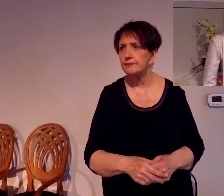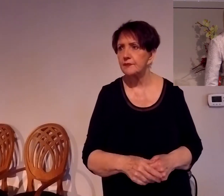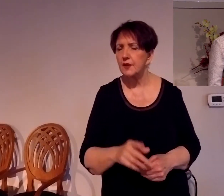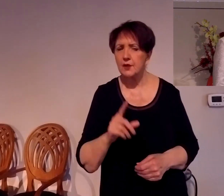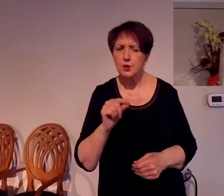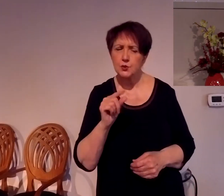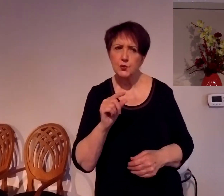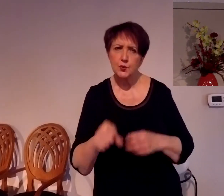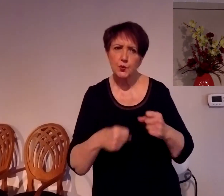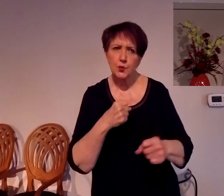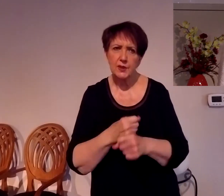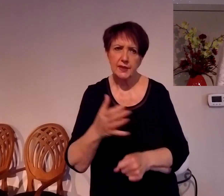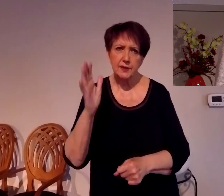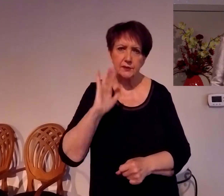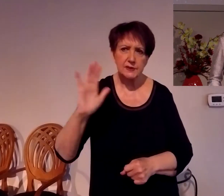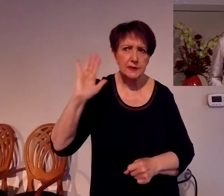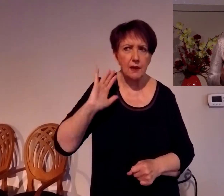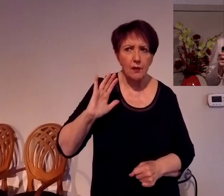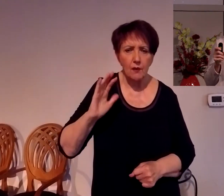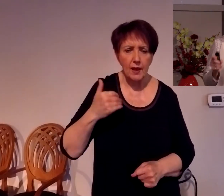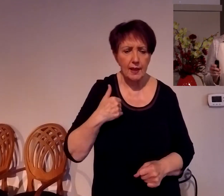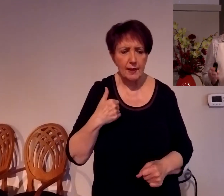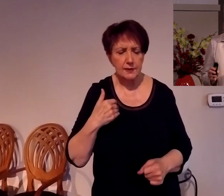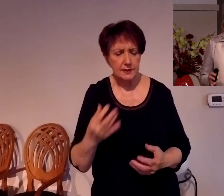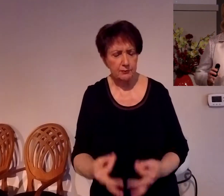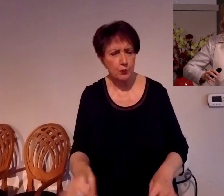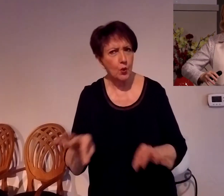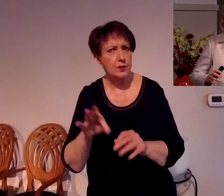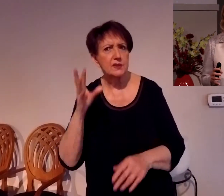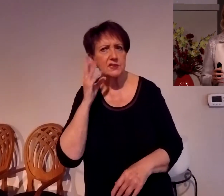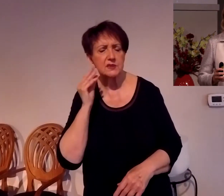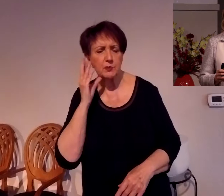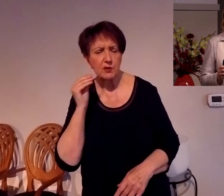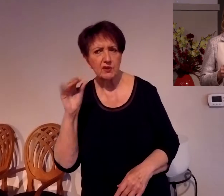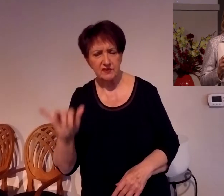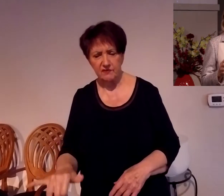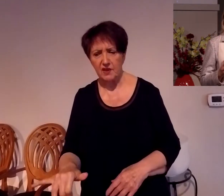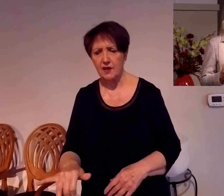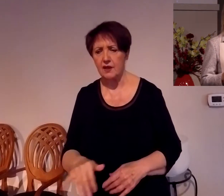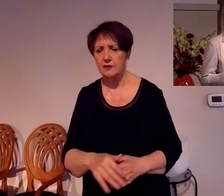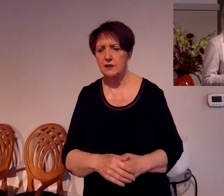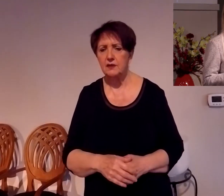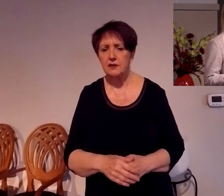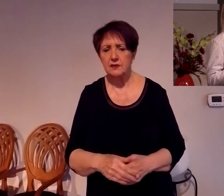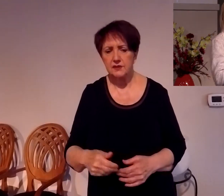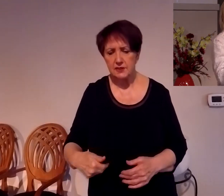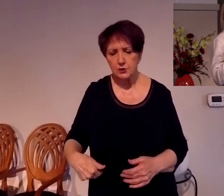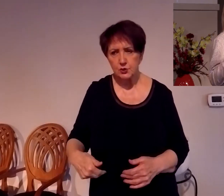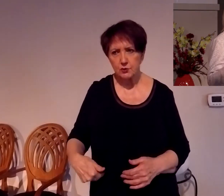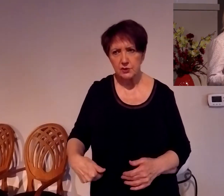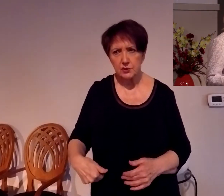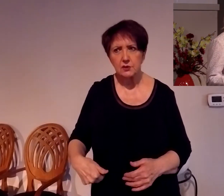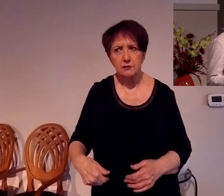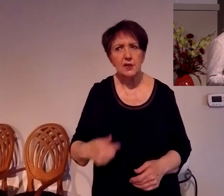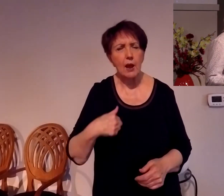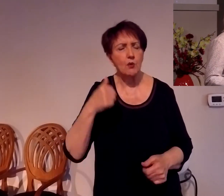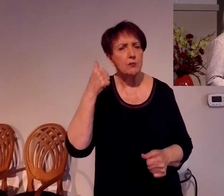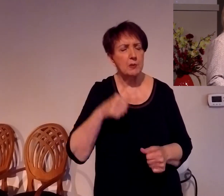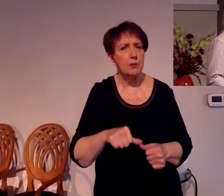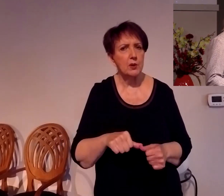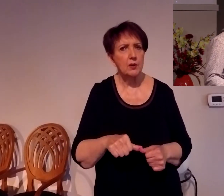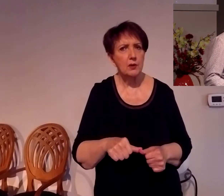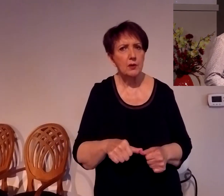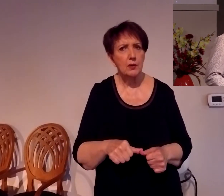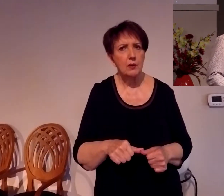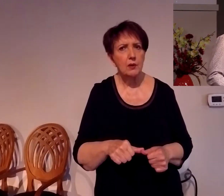20 years ago, I had my first significant experience of this thing called intuition that I remember.